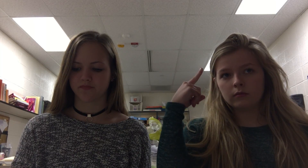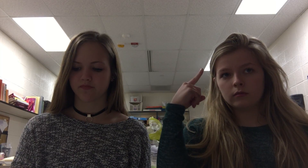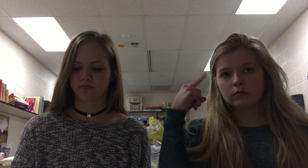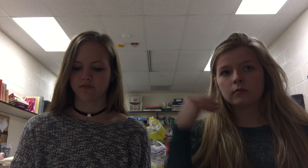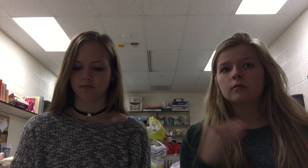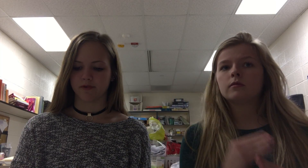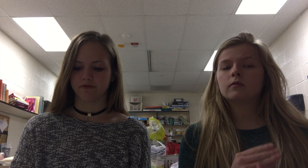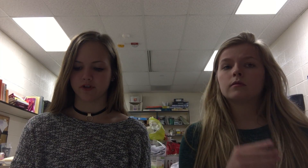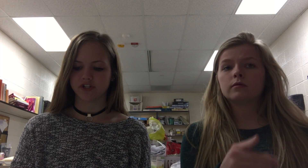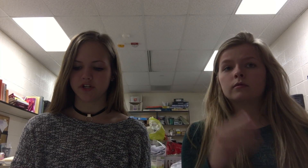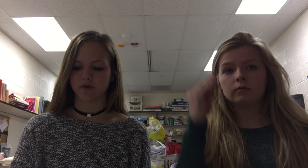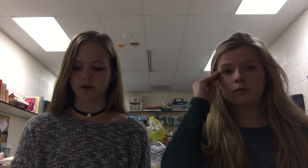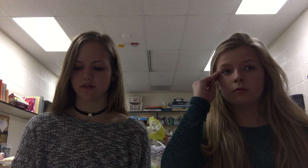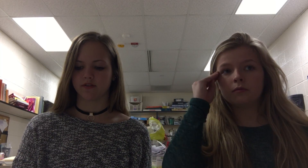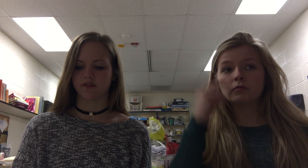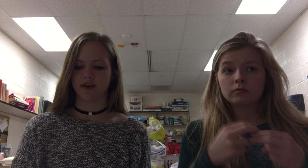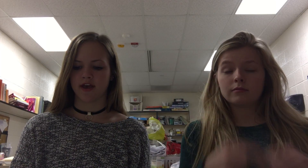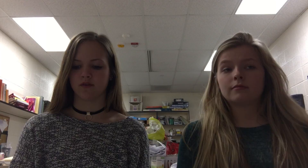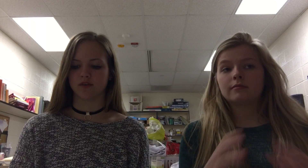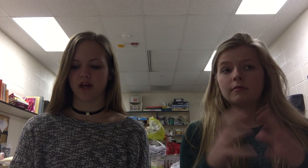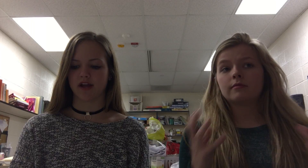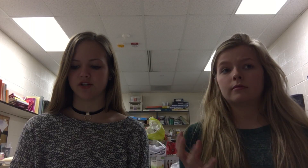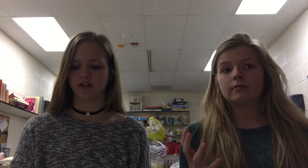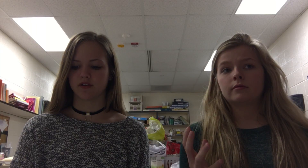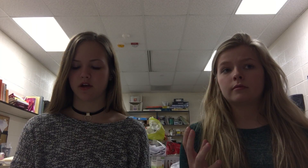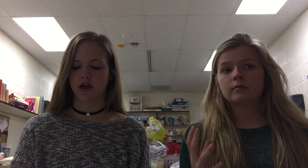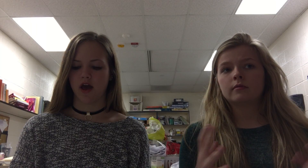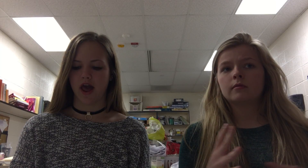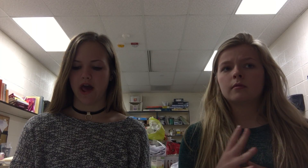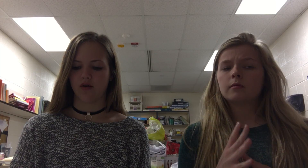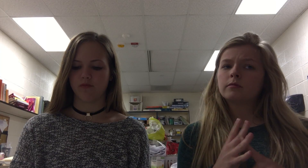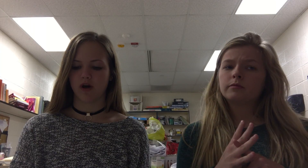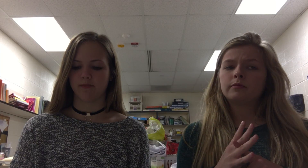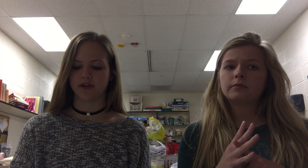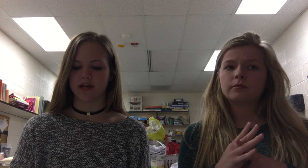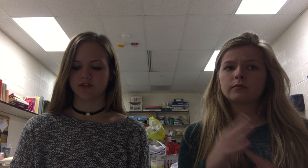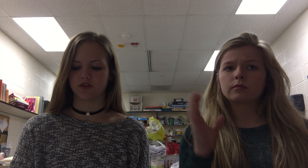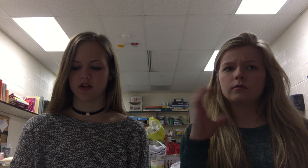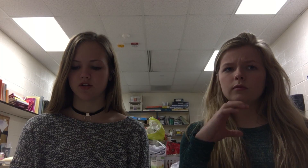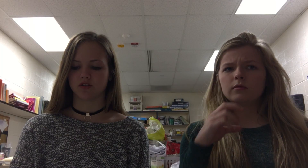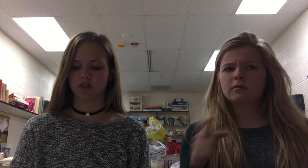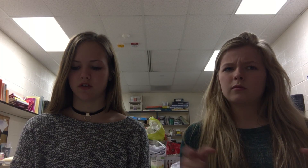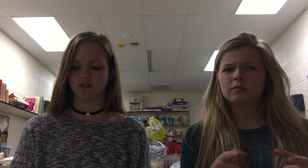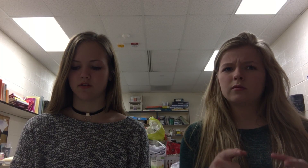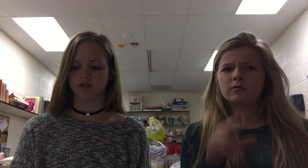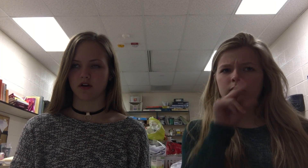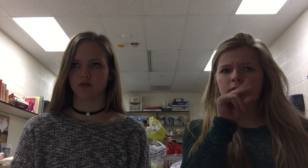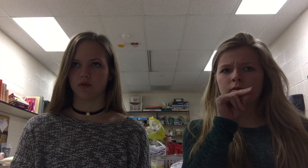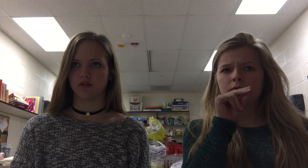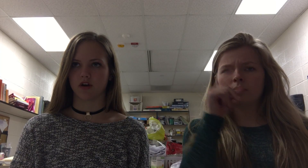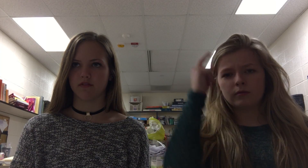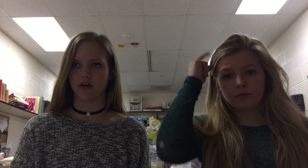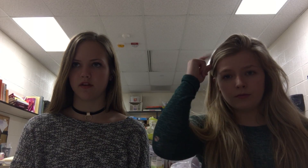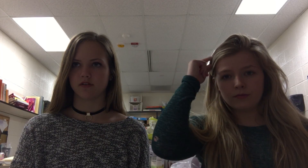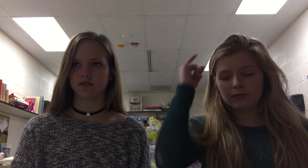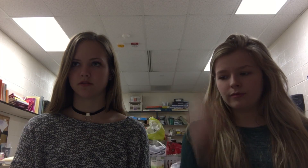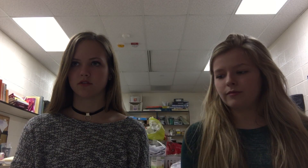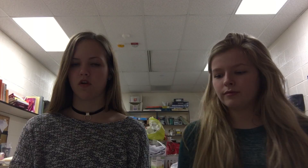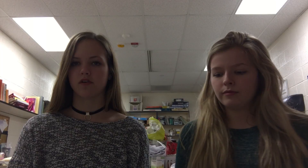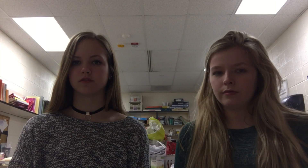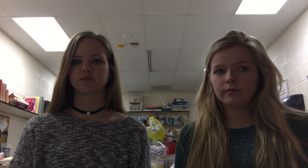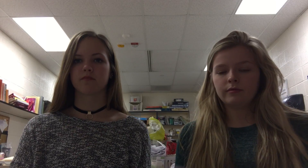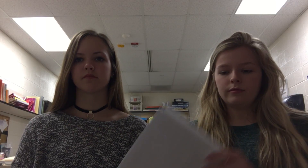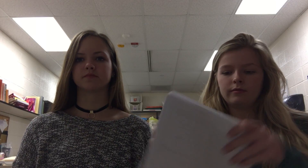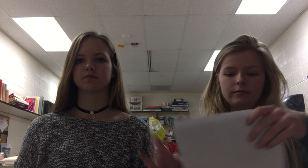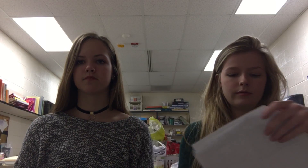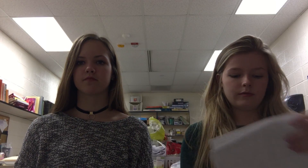wondered. Before she knew it, the egg was hatching. Out popped a strange-looking little duck with gray feathers.